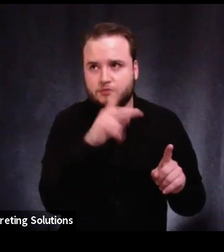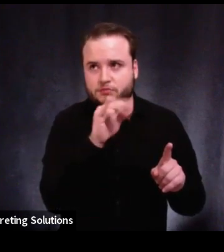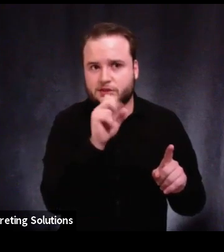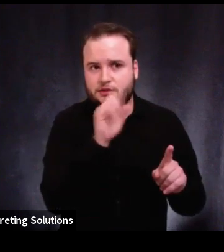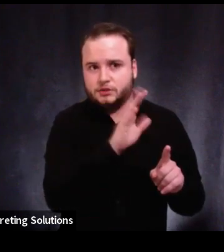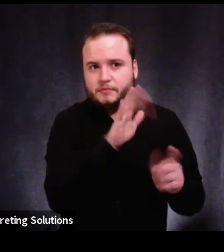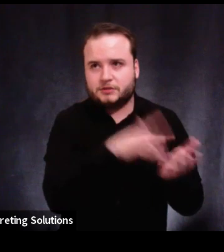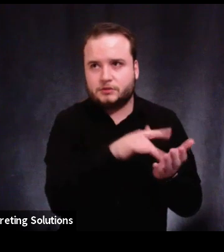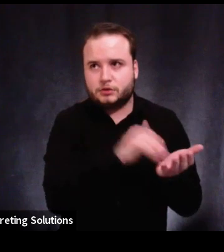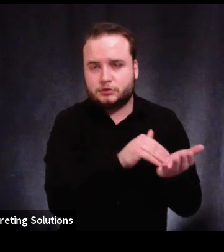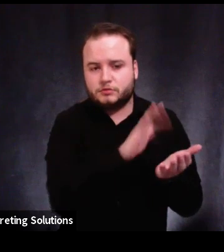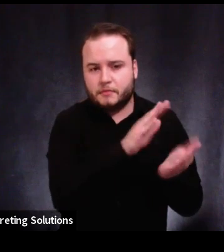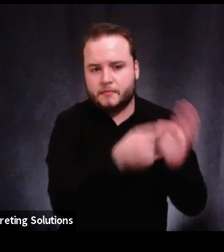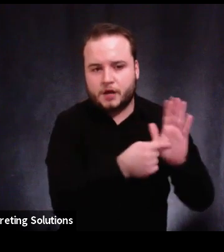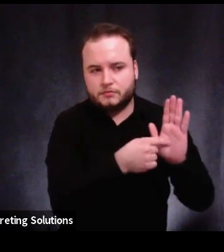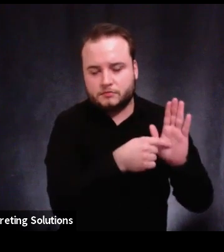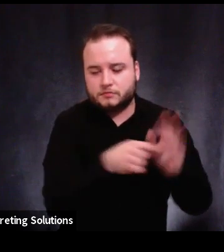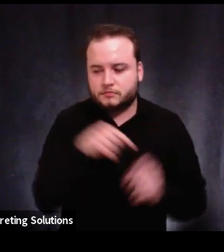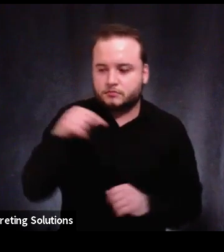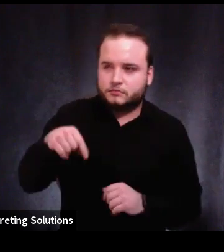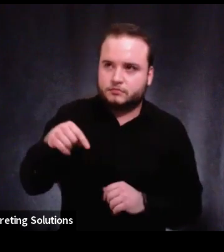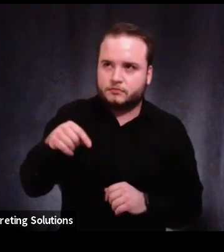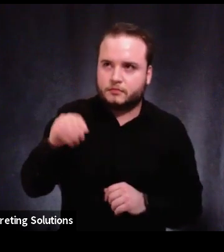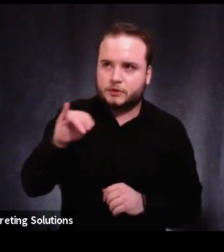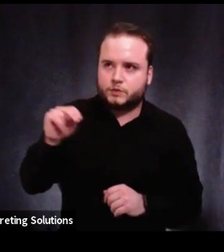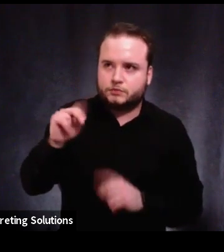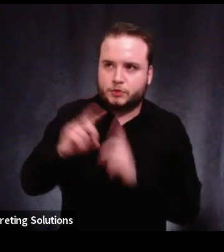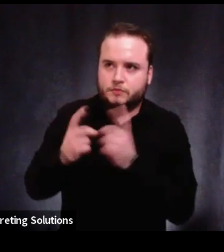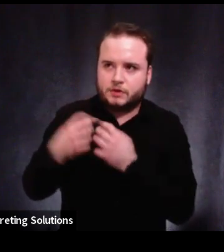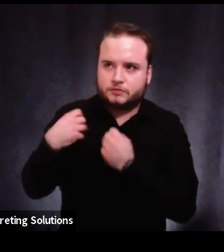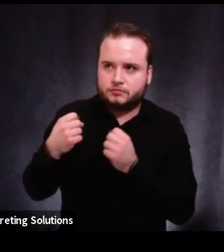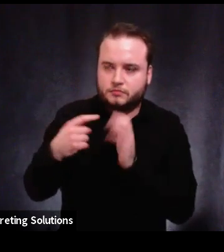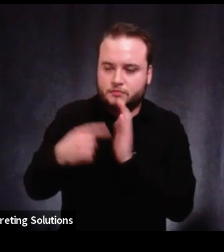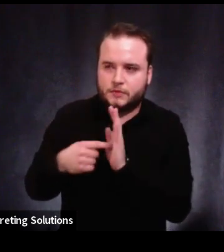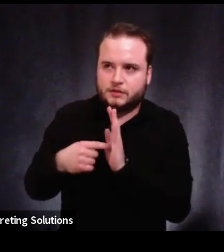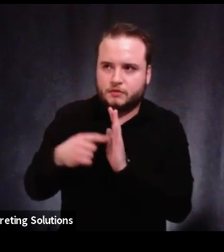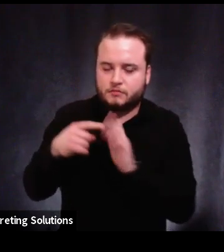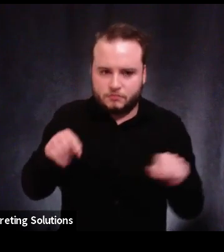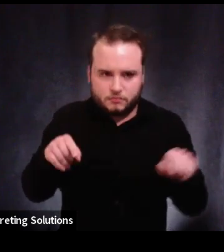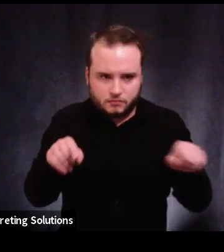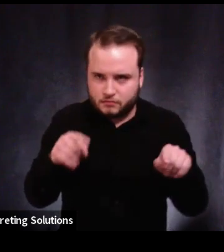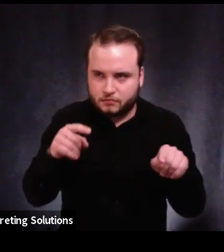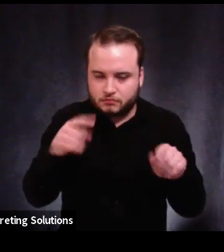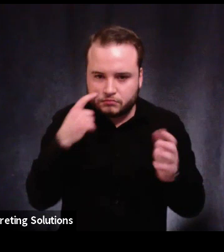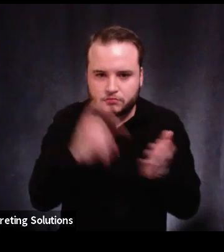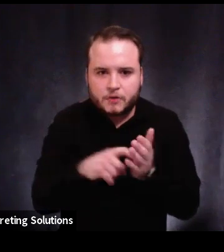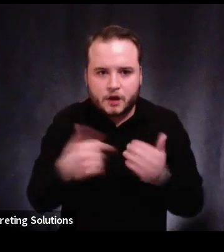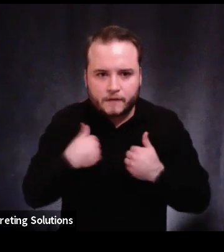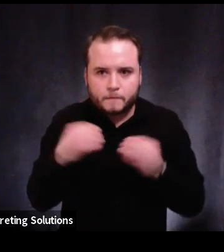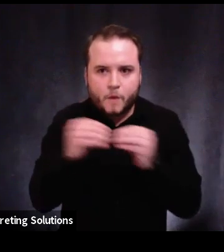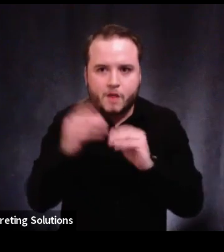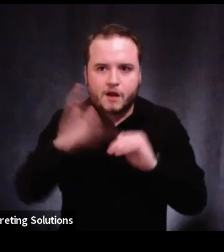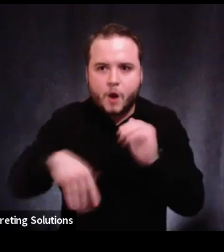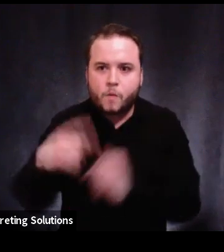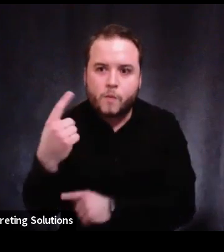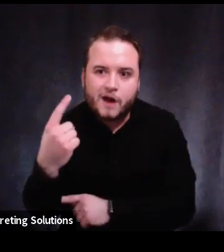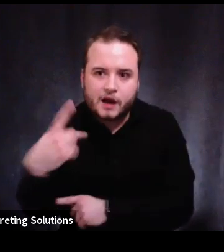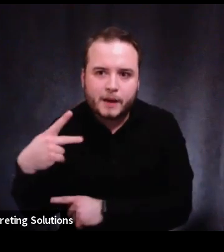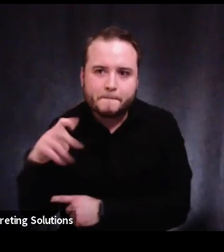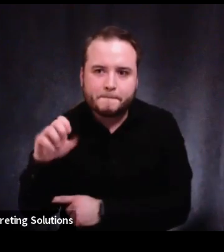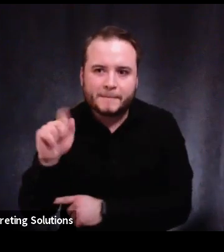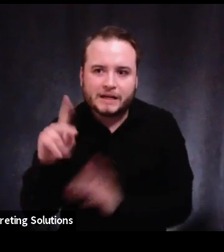talking about potentially more than one peak. Yet on the slide deck this morning, which went out 30 weeks, there